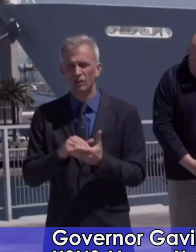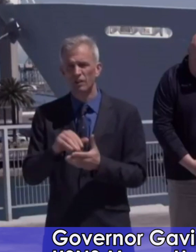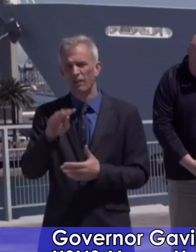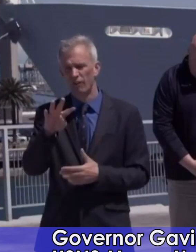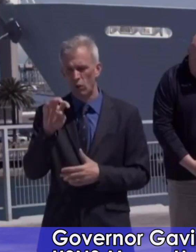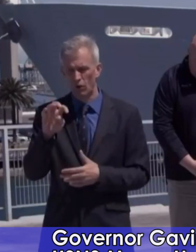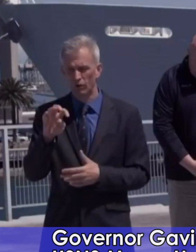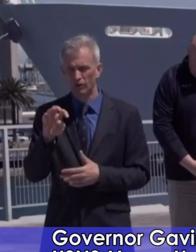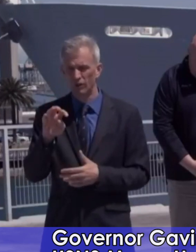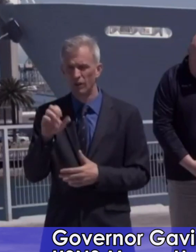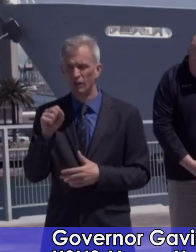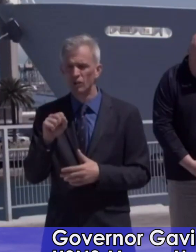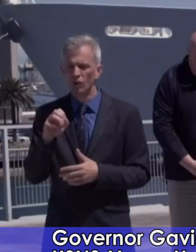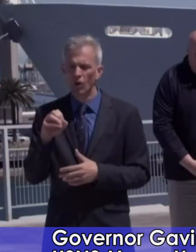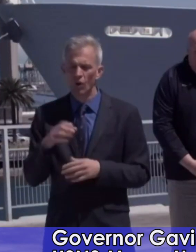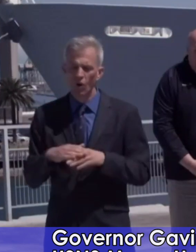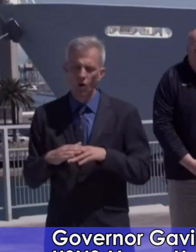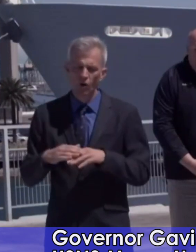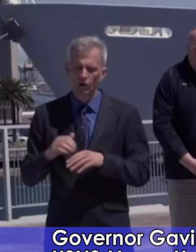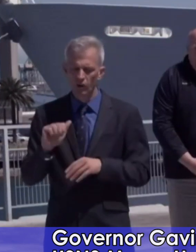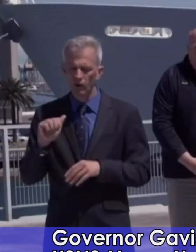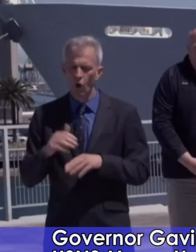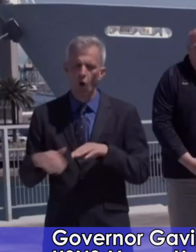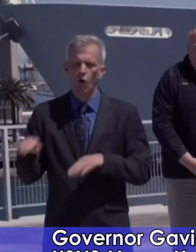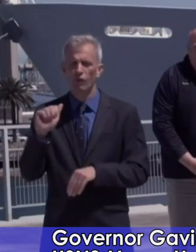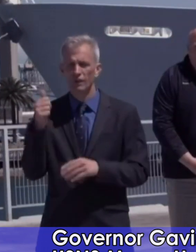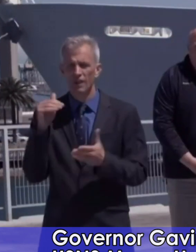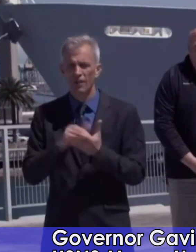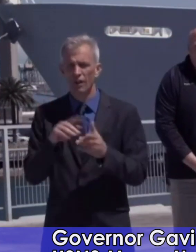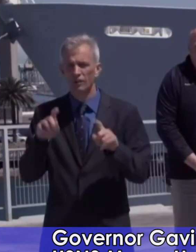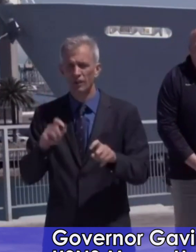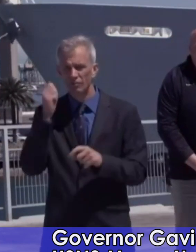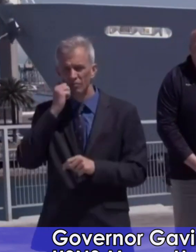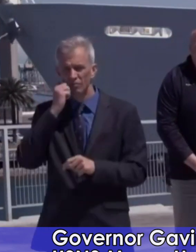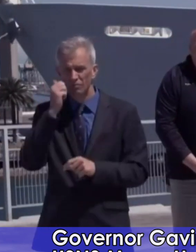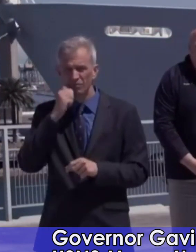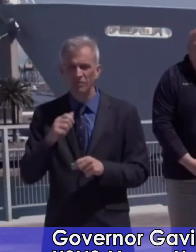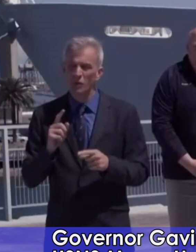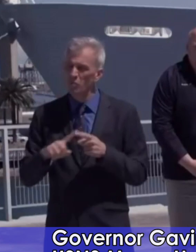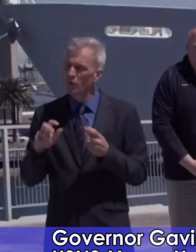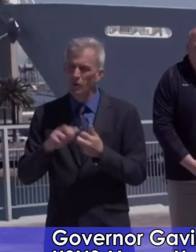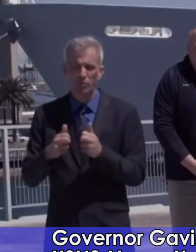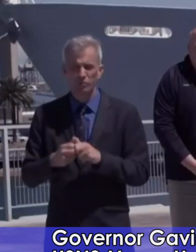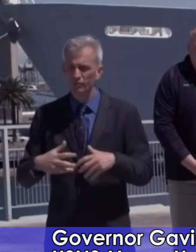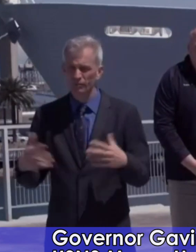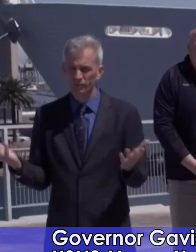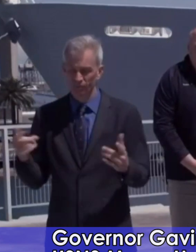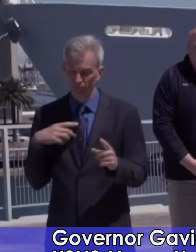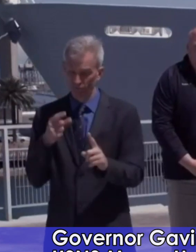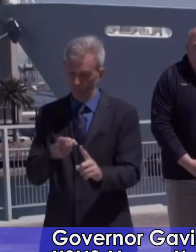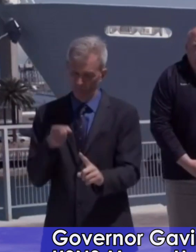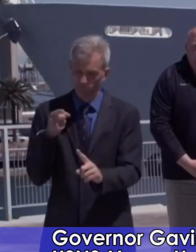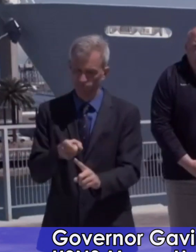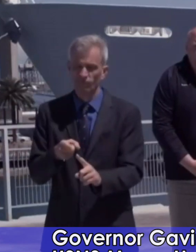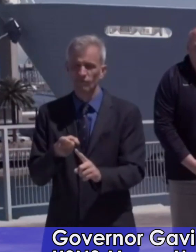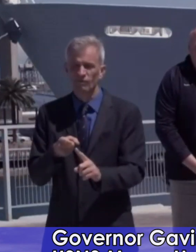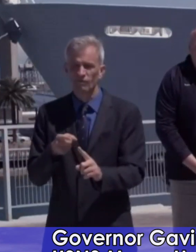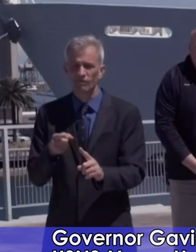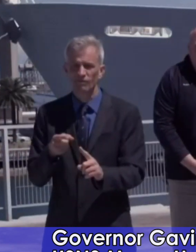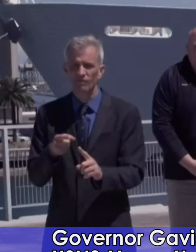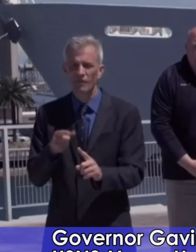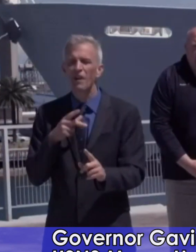88,400. It's over 10,000 tests every single day. But here's the problem, and it goes specifically to the issue of those persons